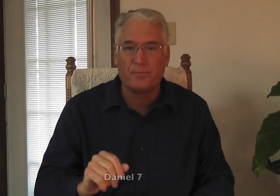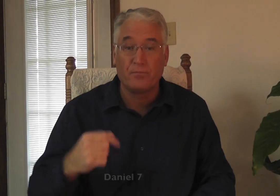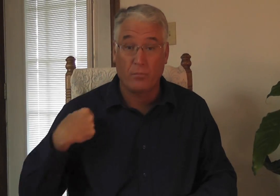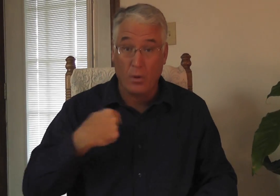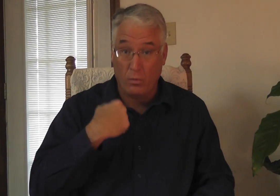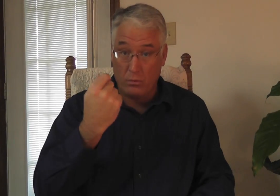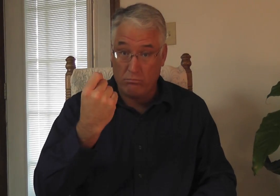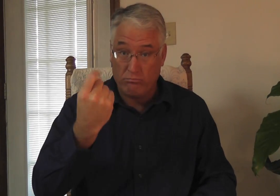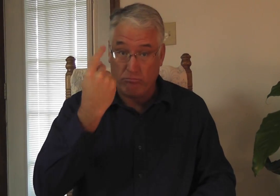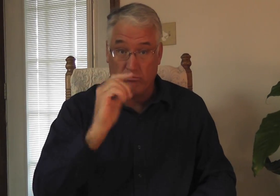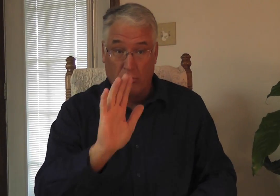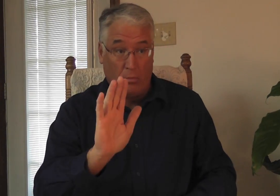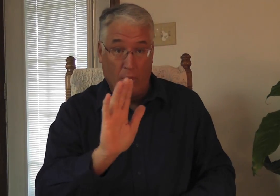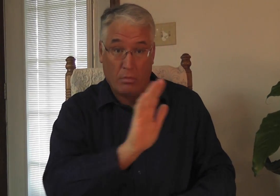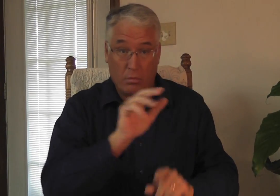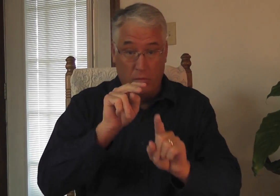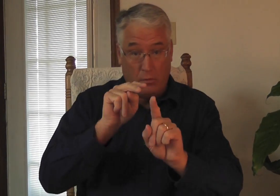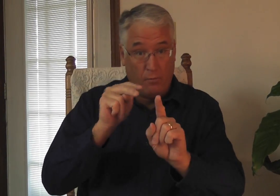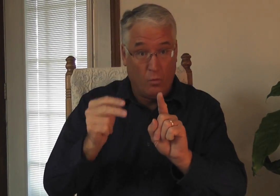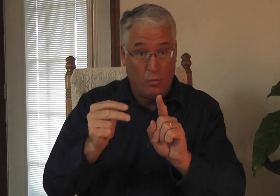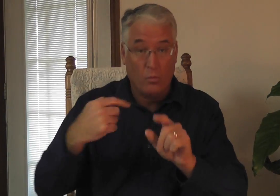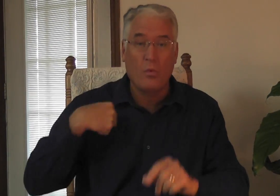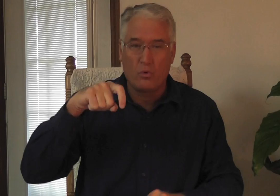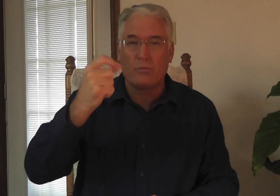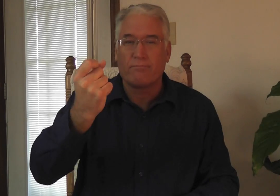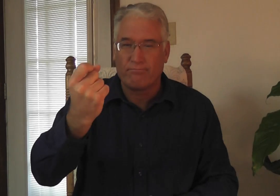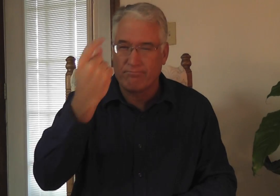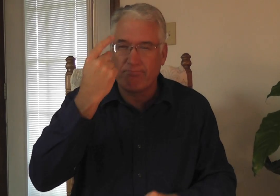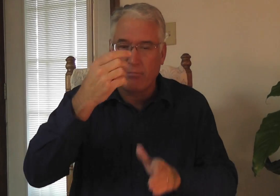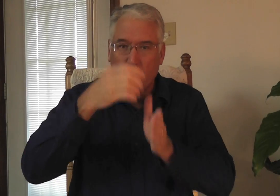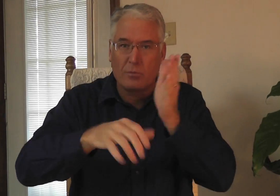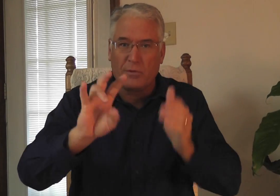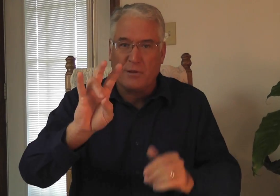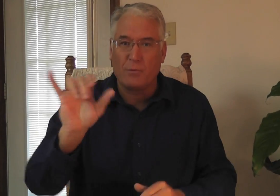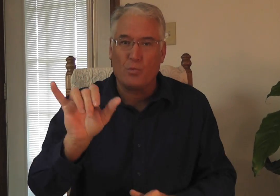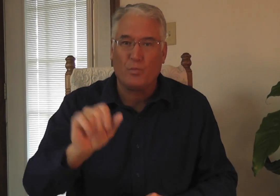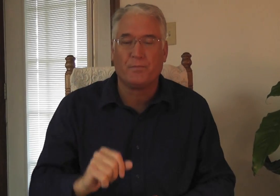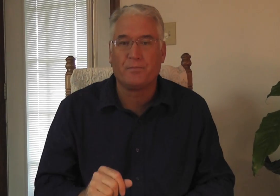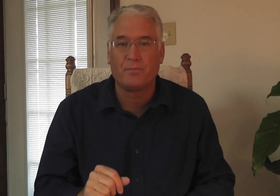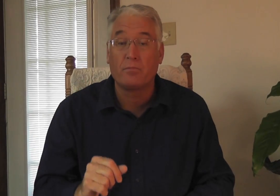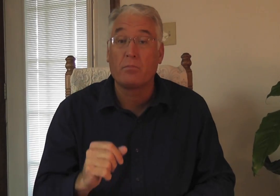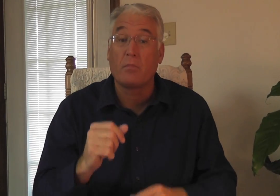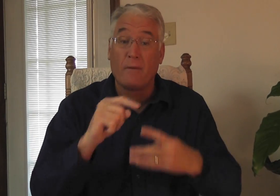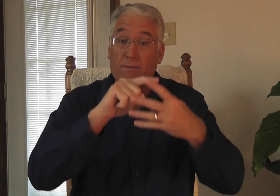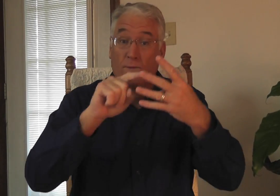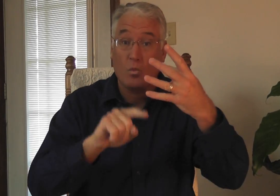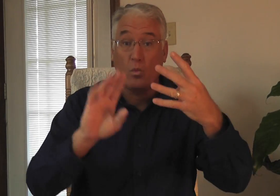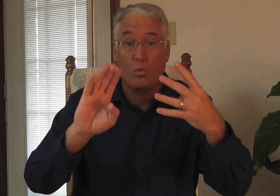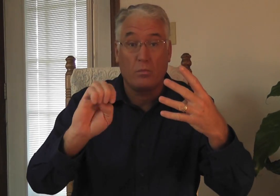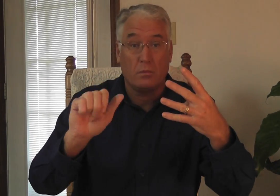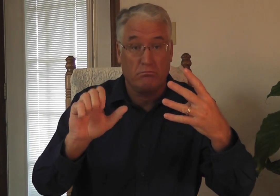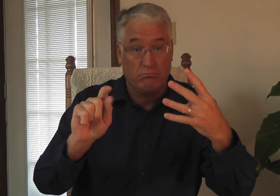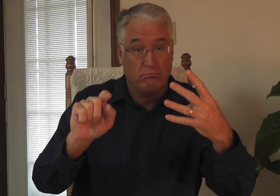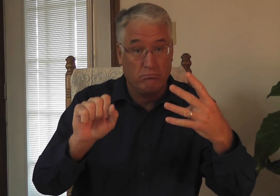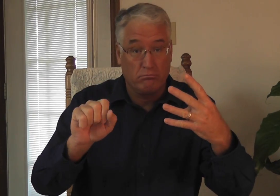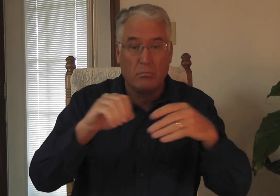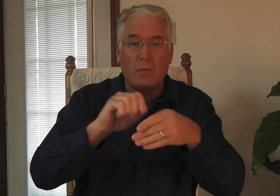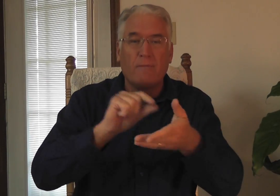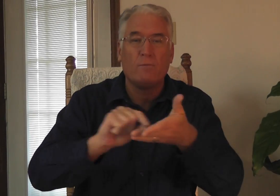people understood it very clearly from their perspective. They knew what Daniel was talking about in chapter 7. The